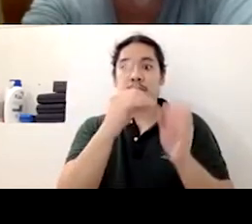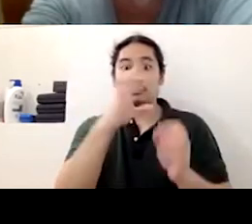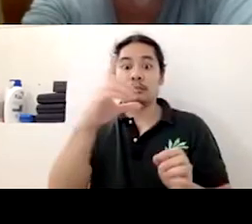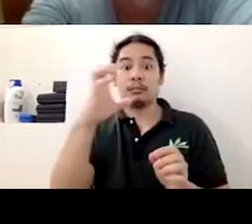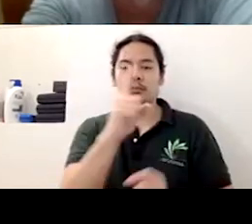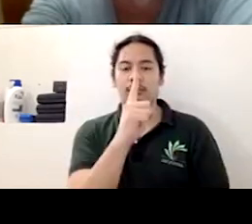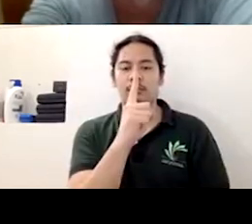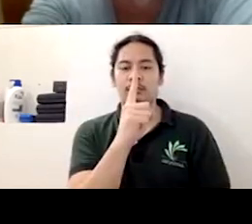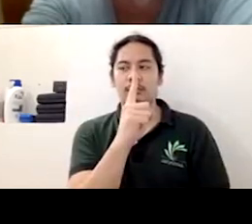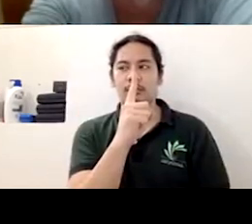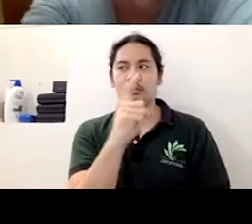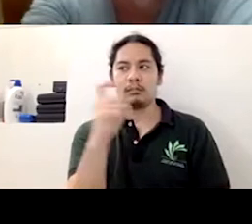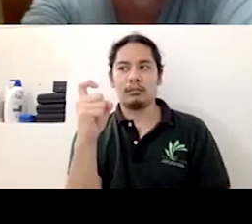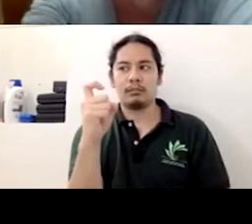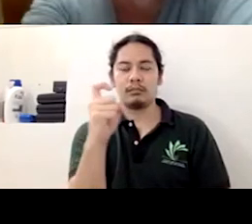Okay,